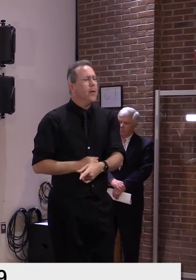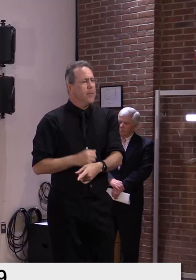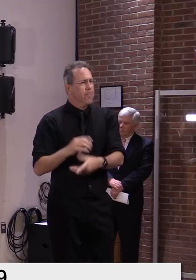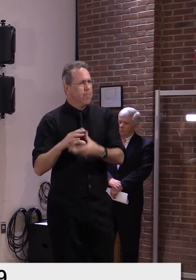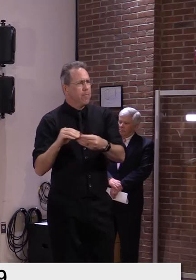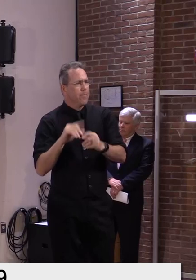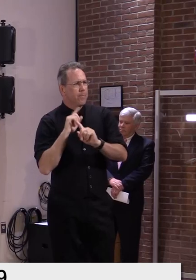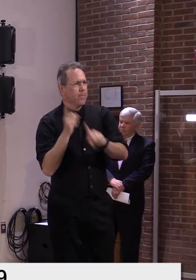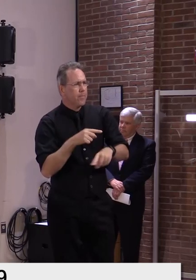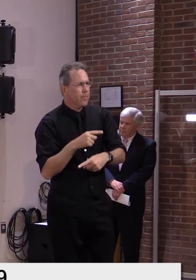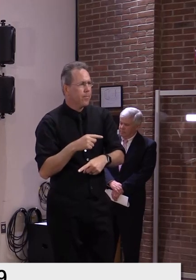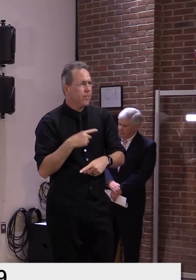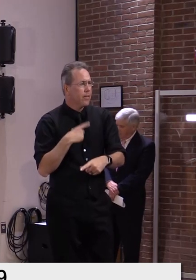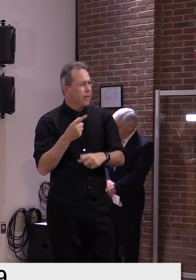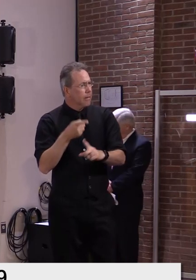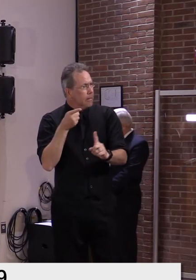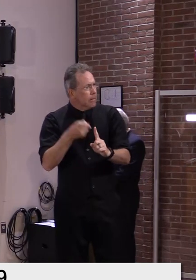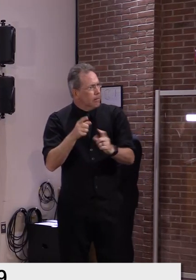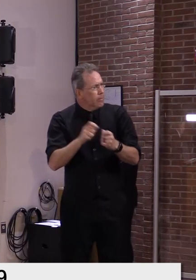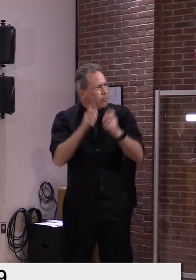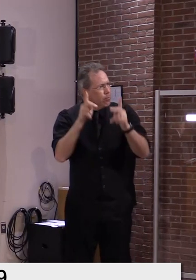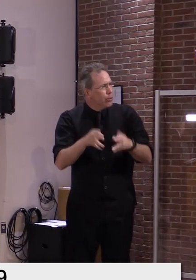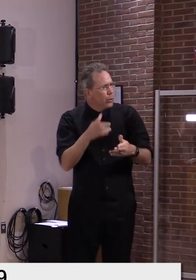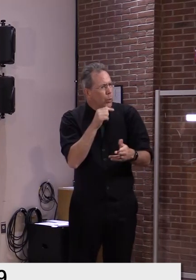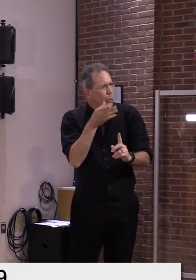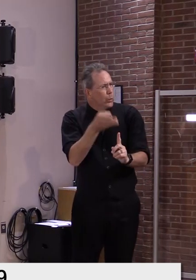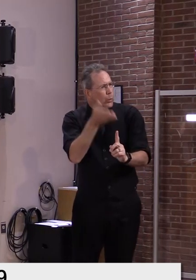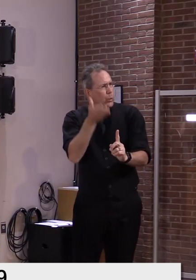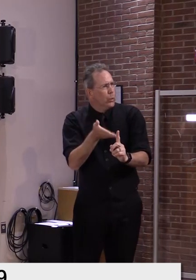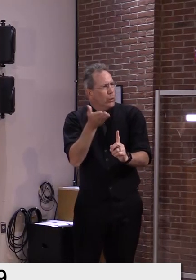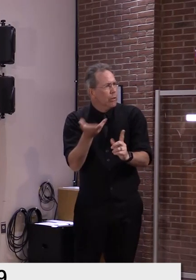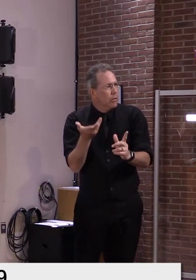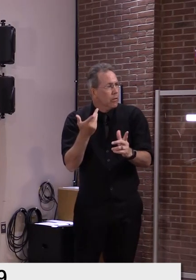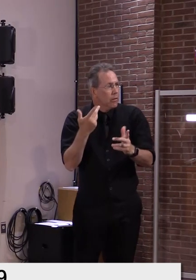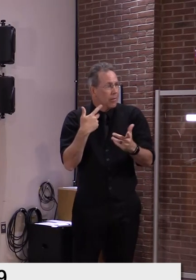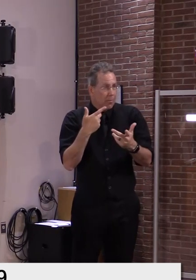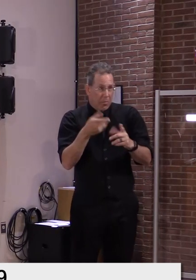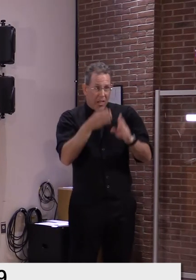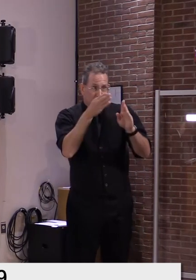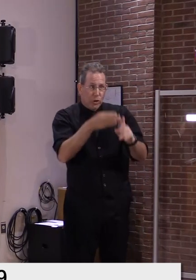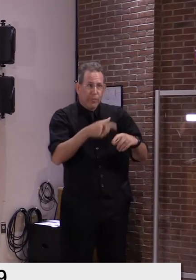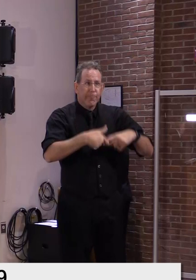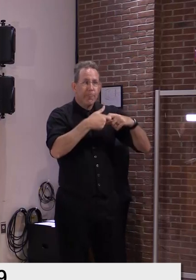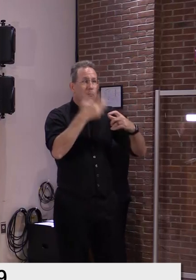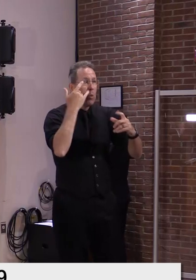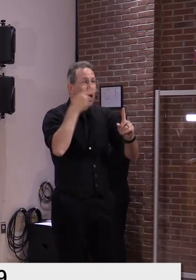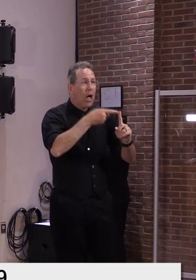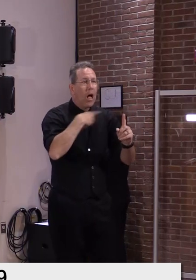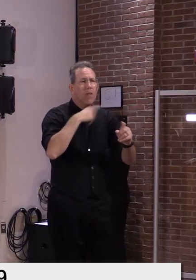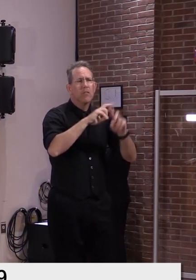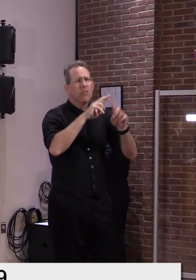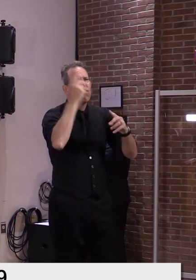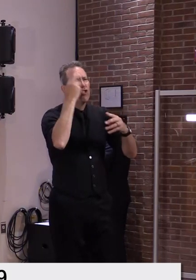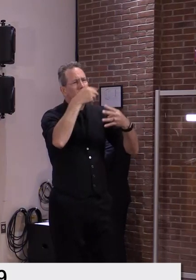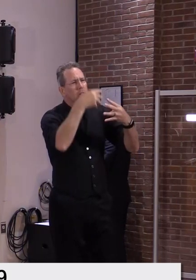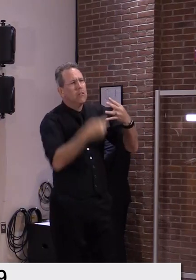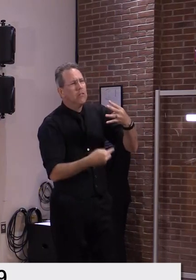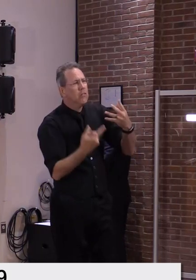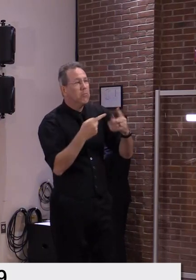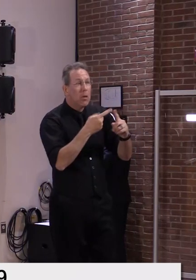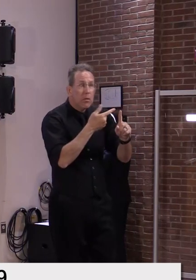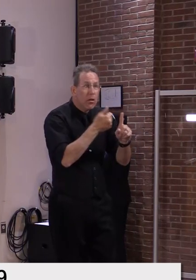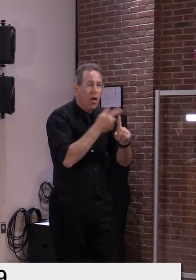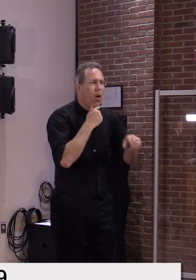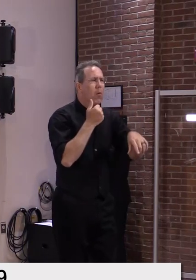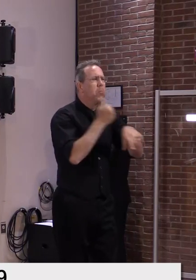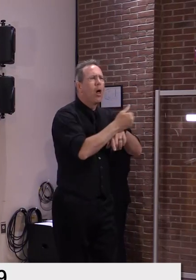claim. And so it really, I can't say that all the reasons why a claim isn't getting paid are due to a technical issue.